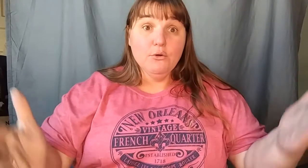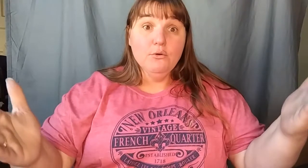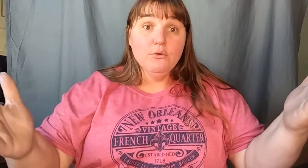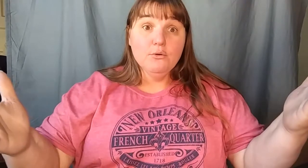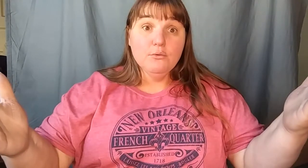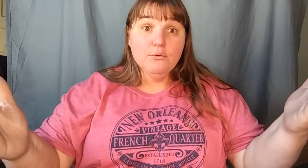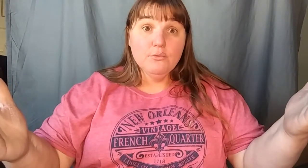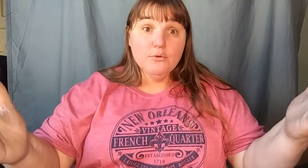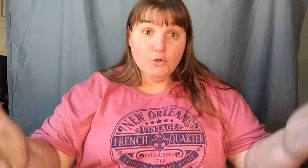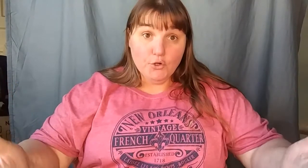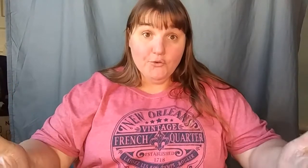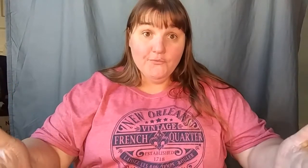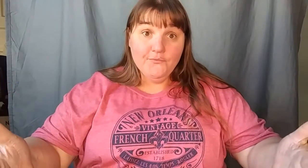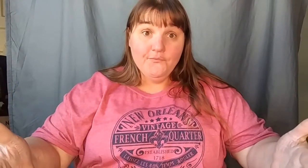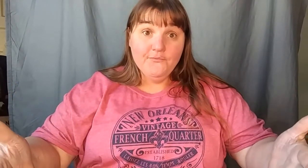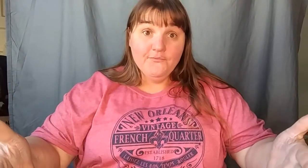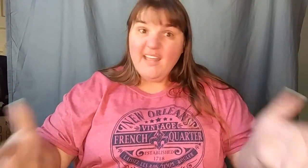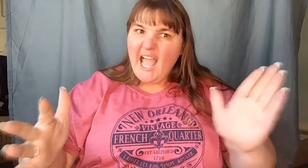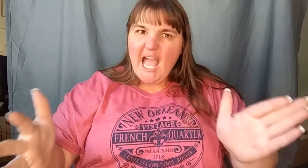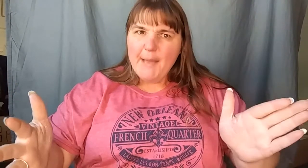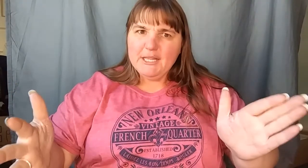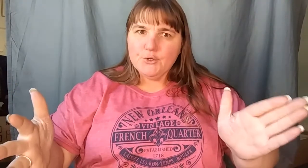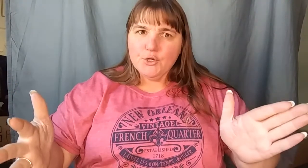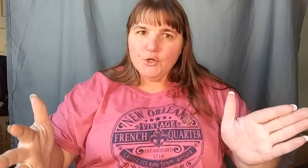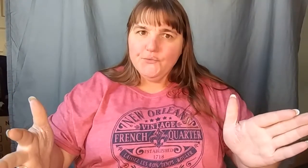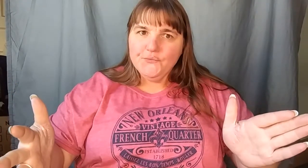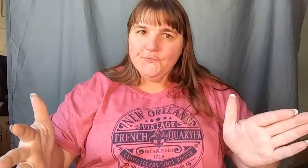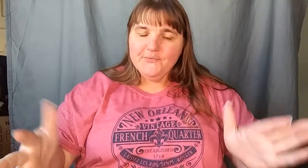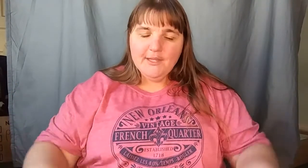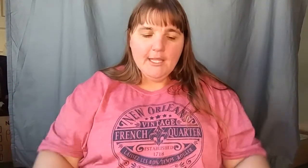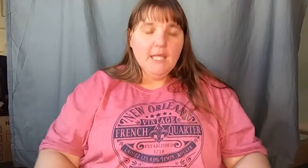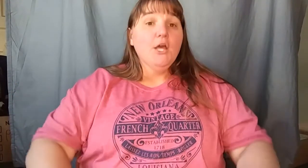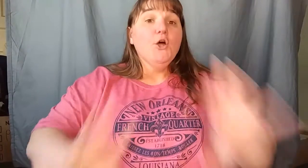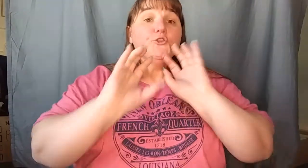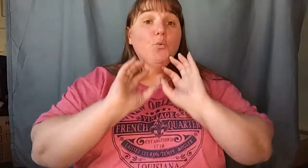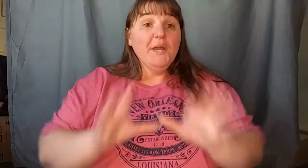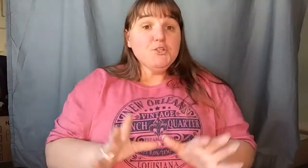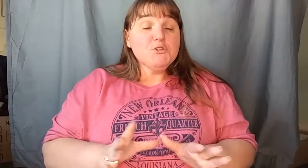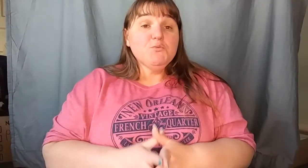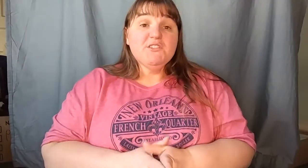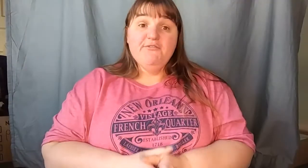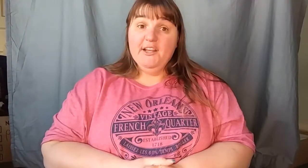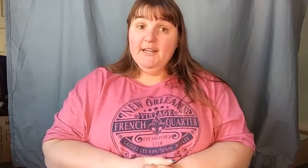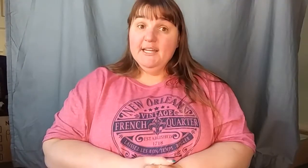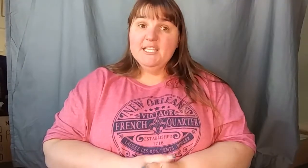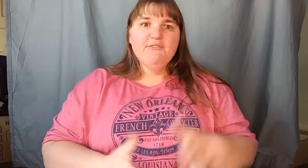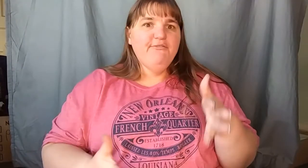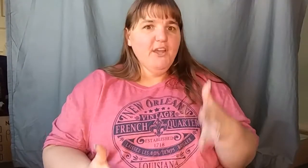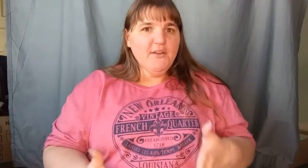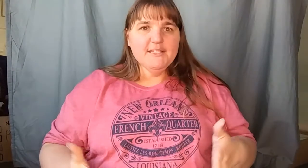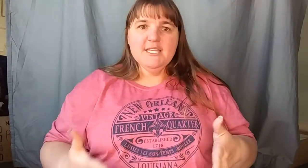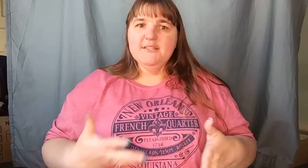girl. Happy little girl. The waitress was very nice, very attentive.